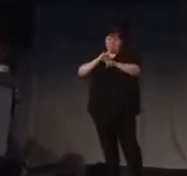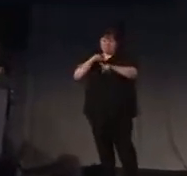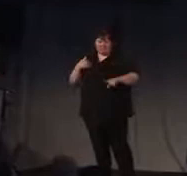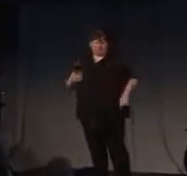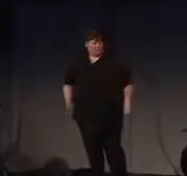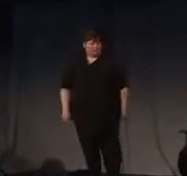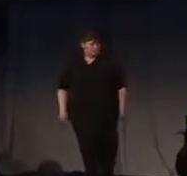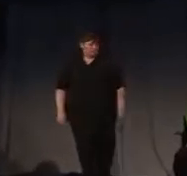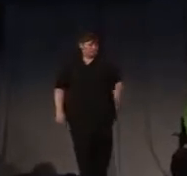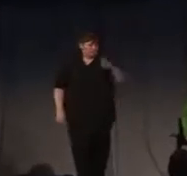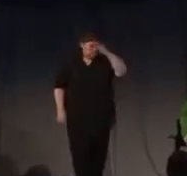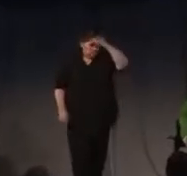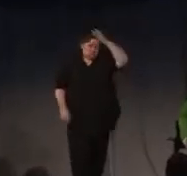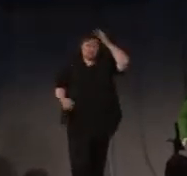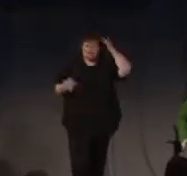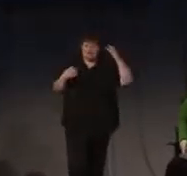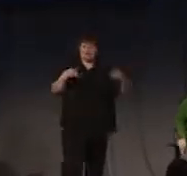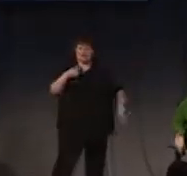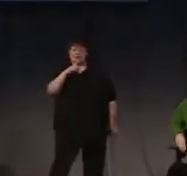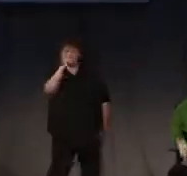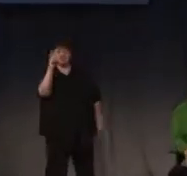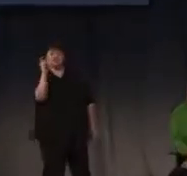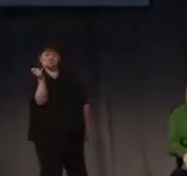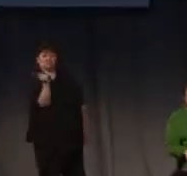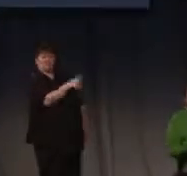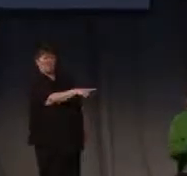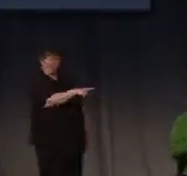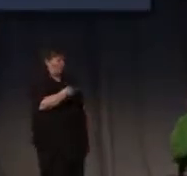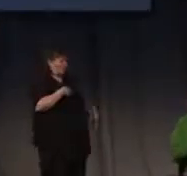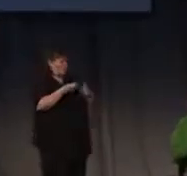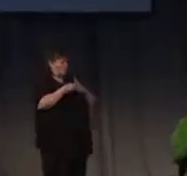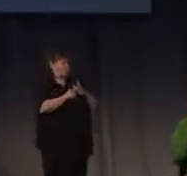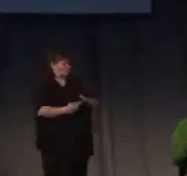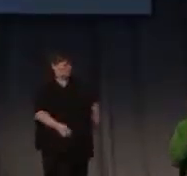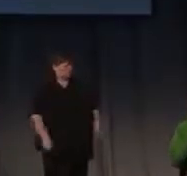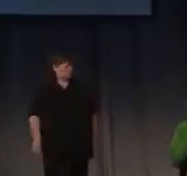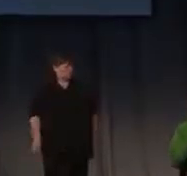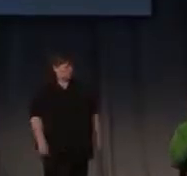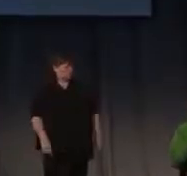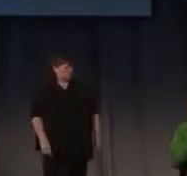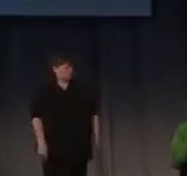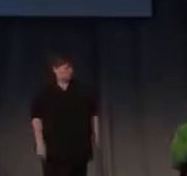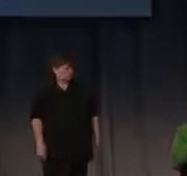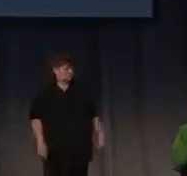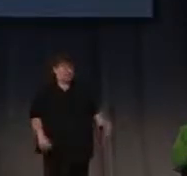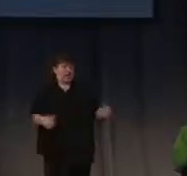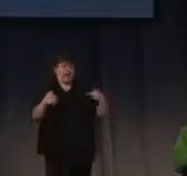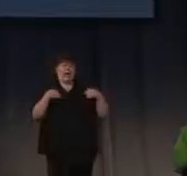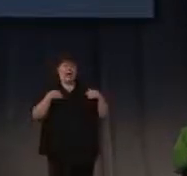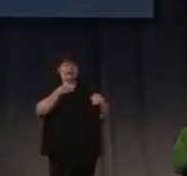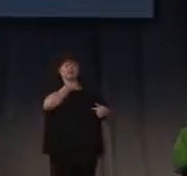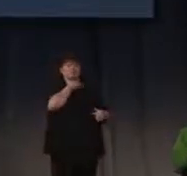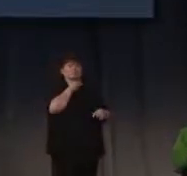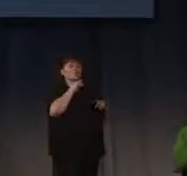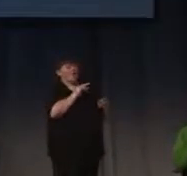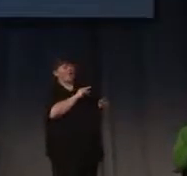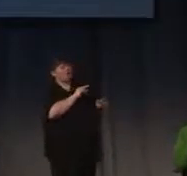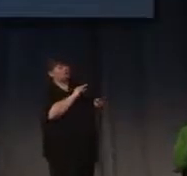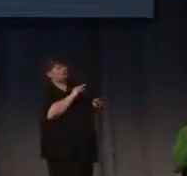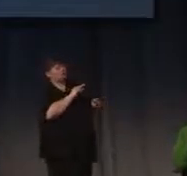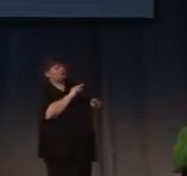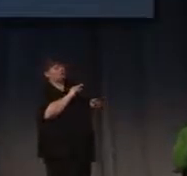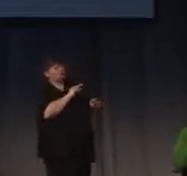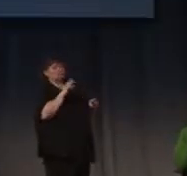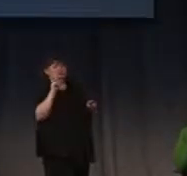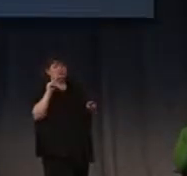And if I could just start, so I'll steal the first position here. I was curious, as I was watching Tomas, if